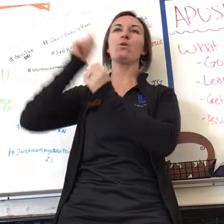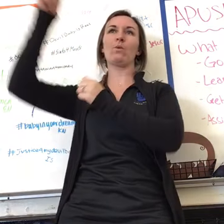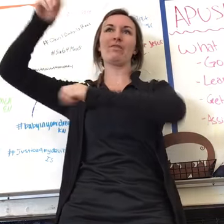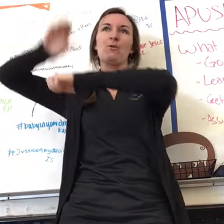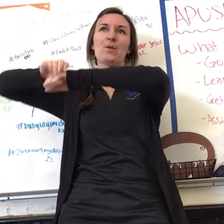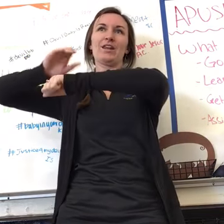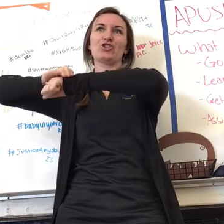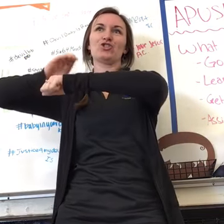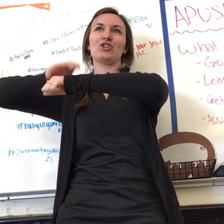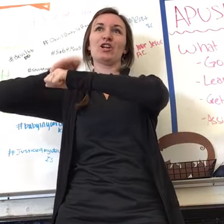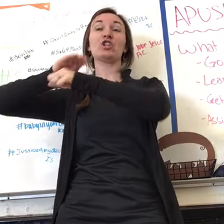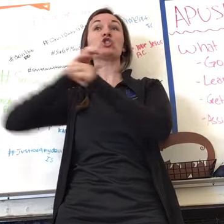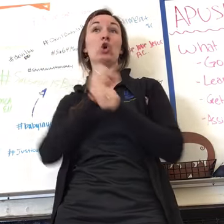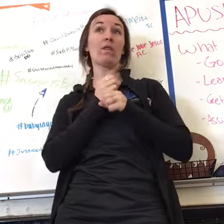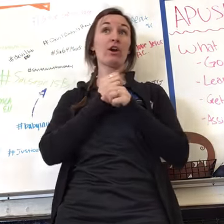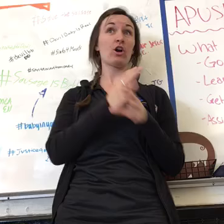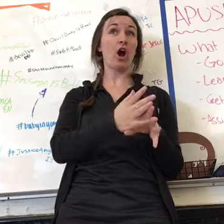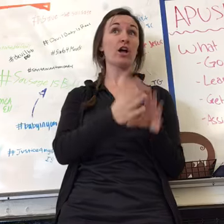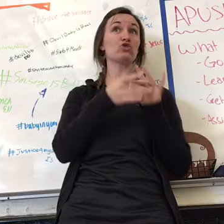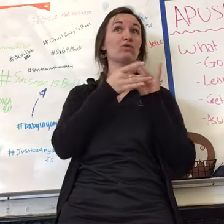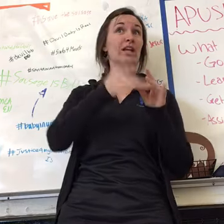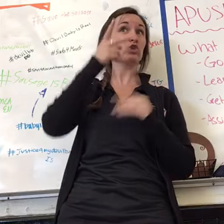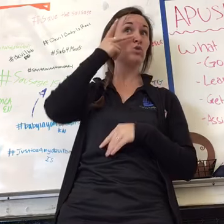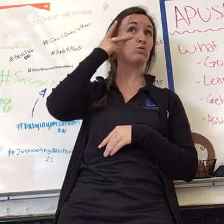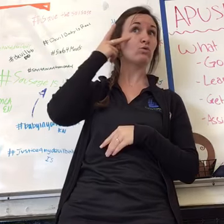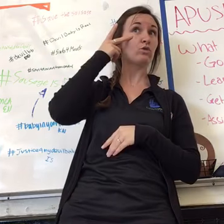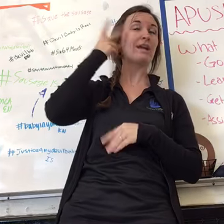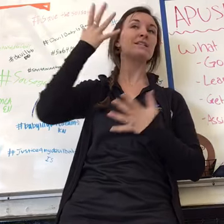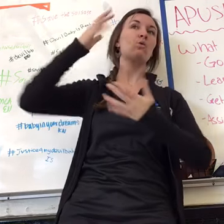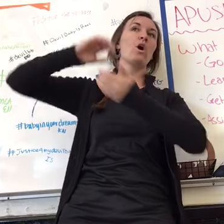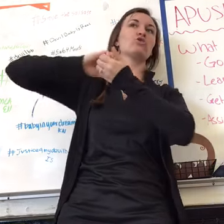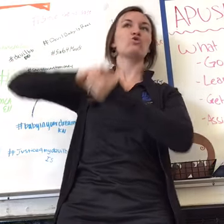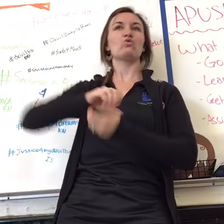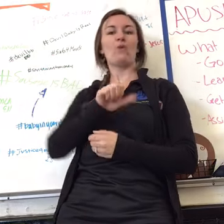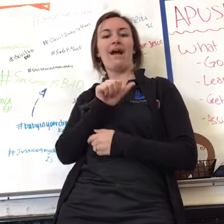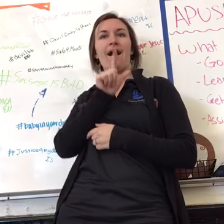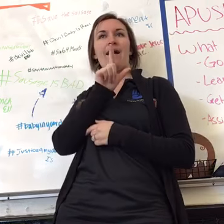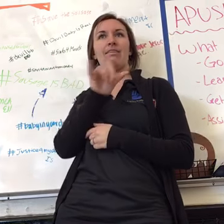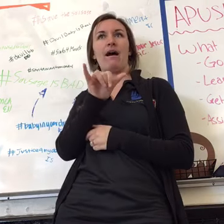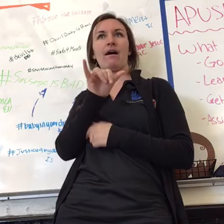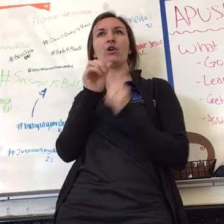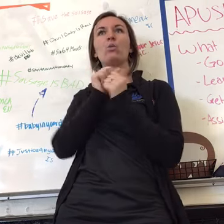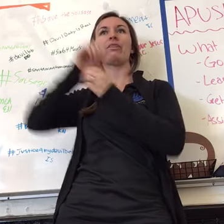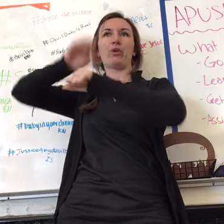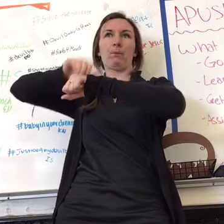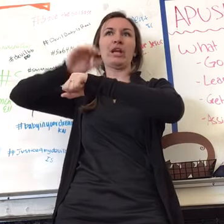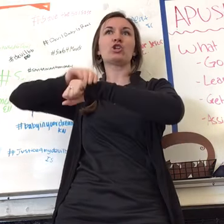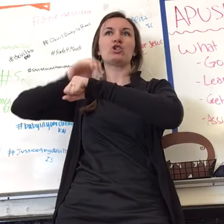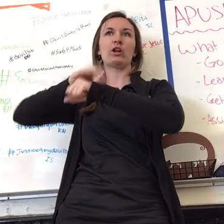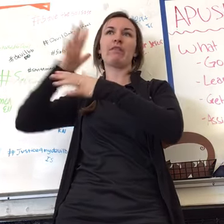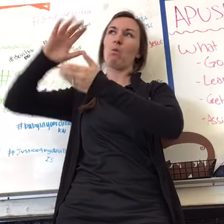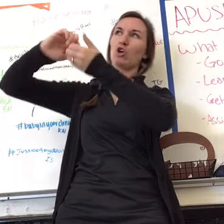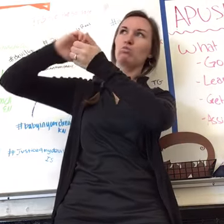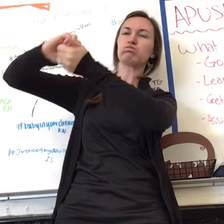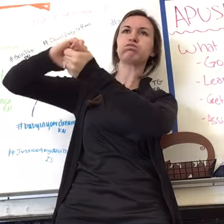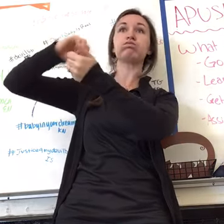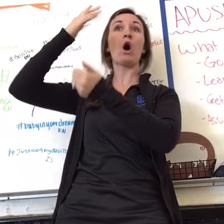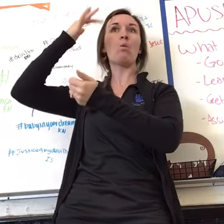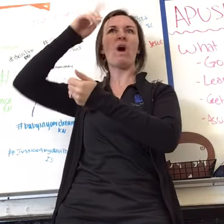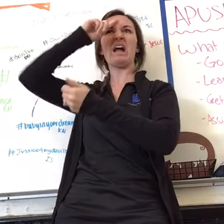Native Americans is allies with the British. Okay? So they want to become allies with the British. They don't like the Americans. Remember, we saw